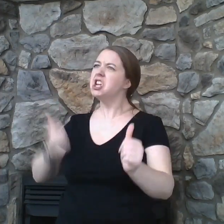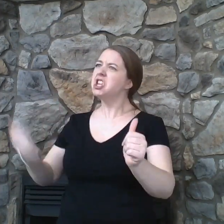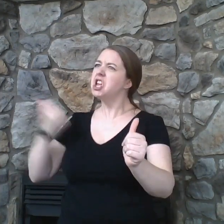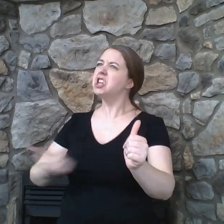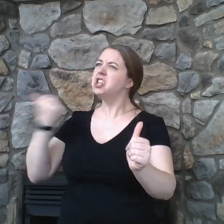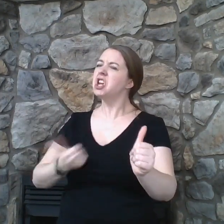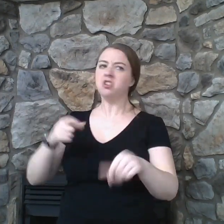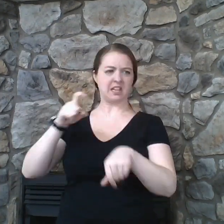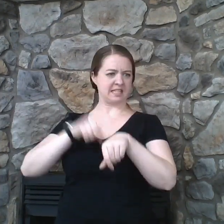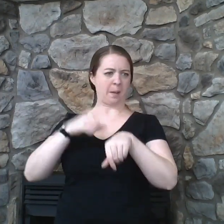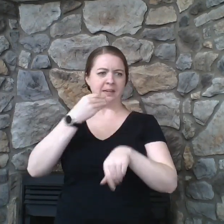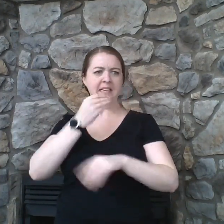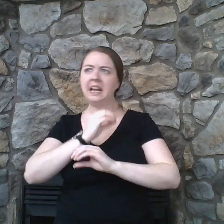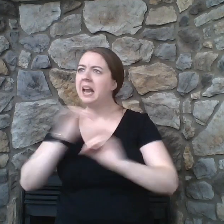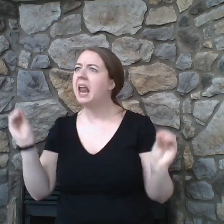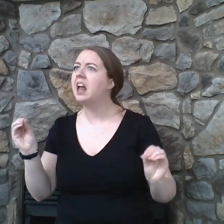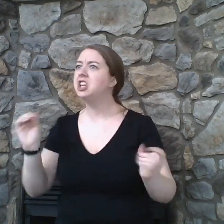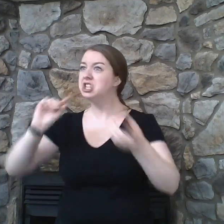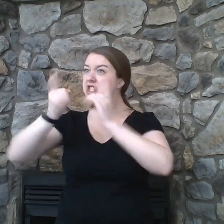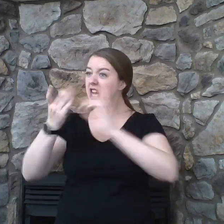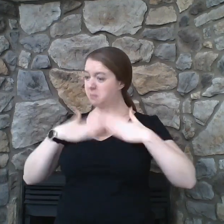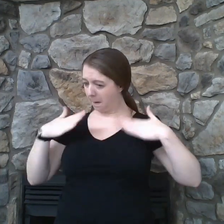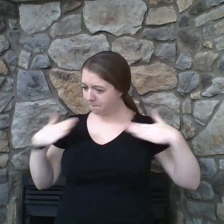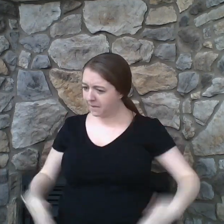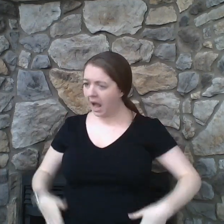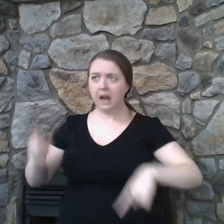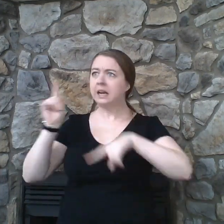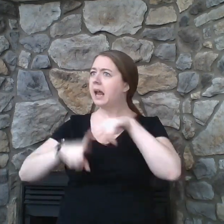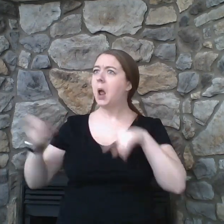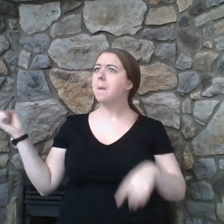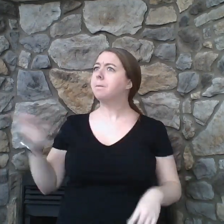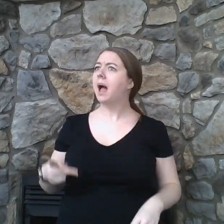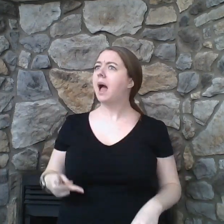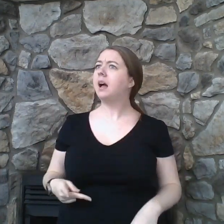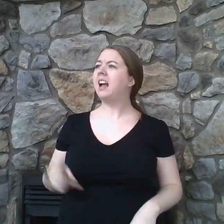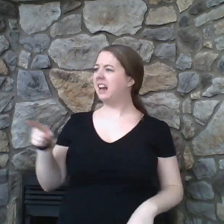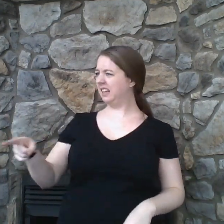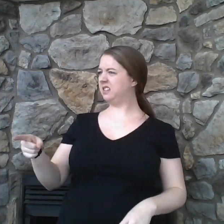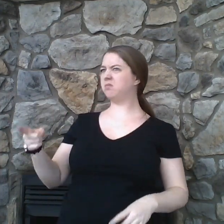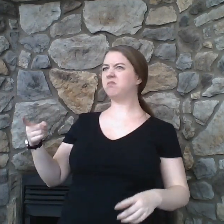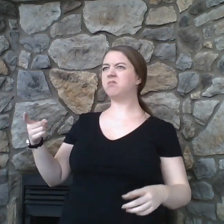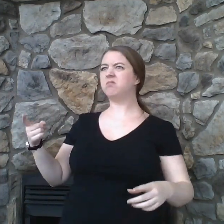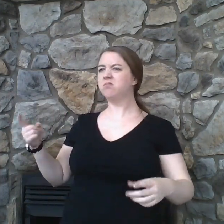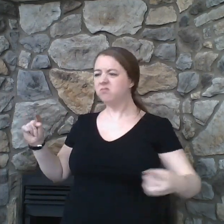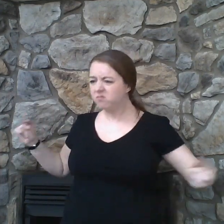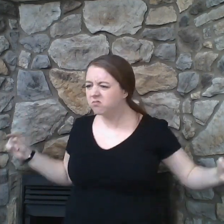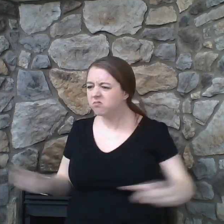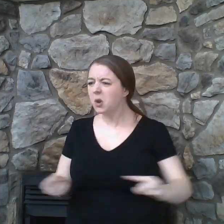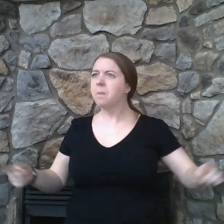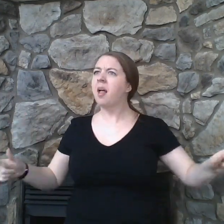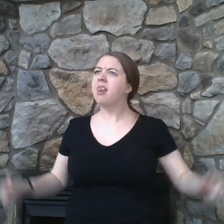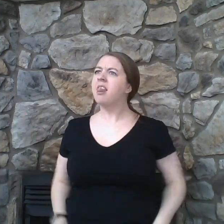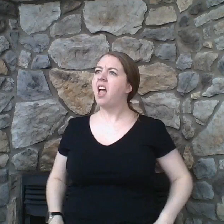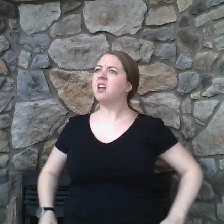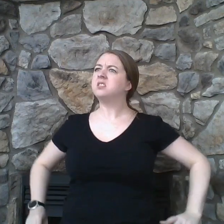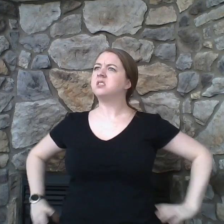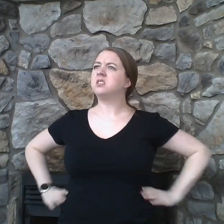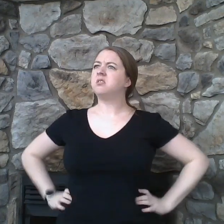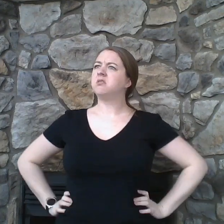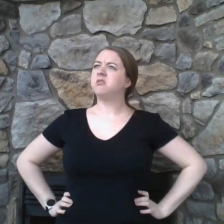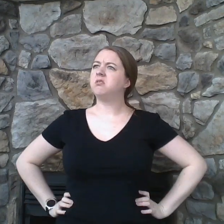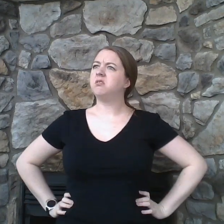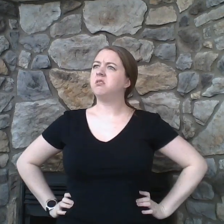He's chased me out of my regular meal times. He's altered my shape so I'll never get it back. And he's played Old Scratch with my